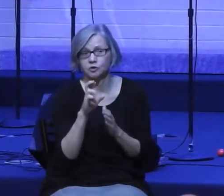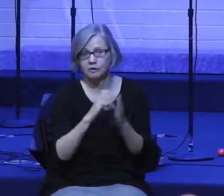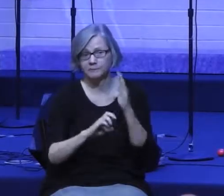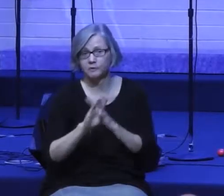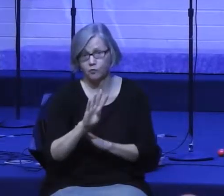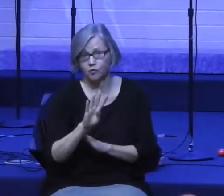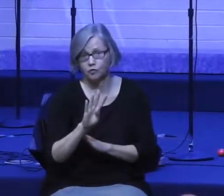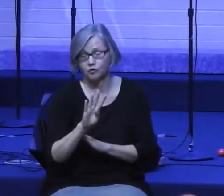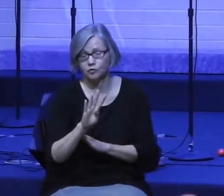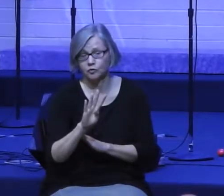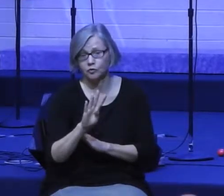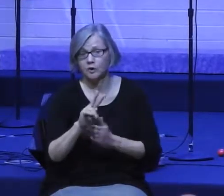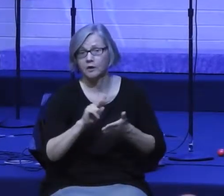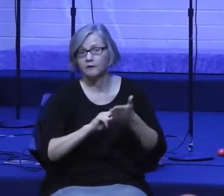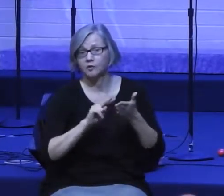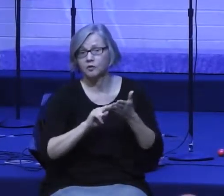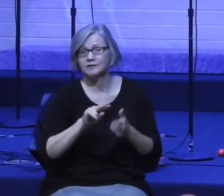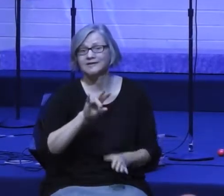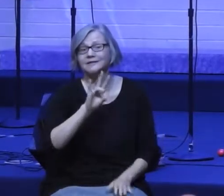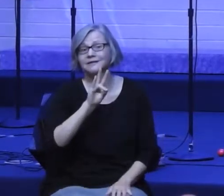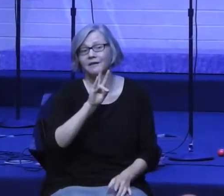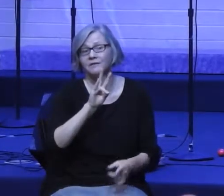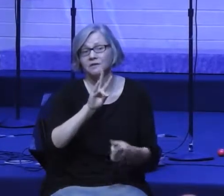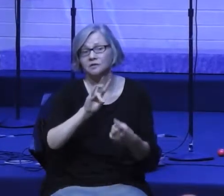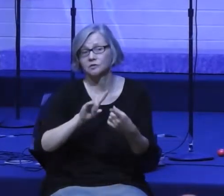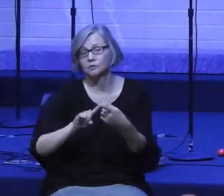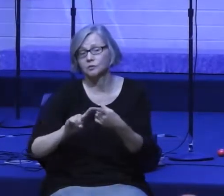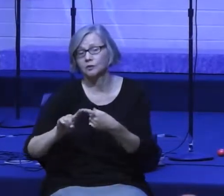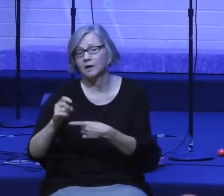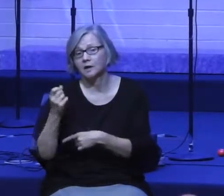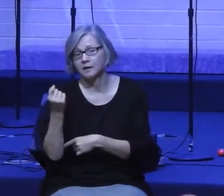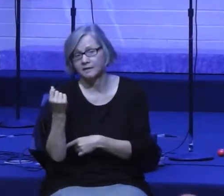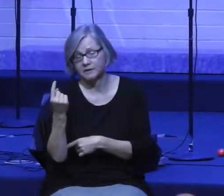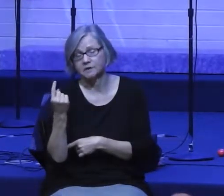that's the experience out of which he writes today's words.